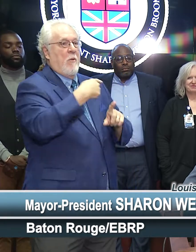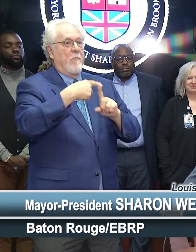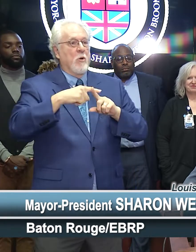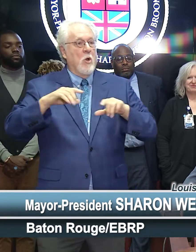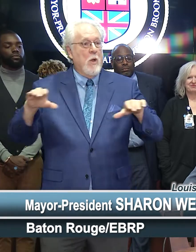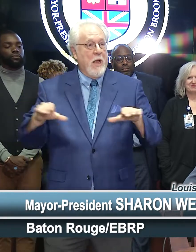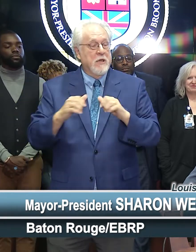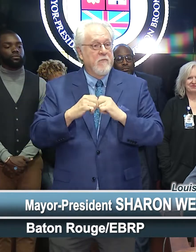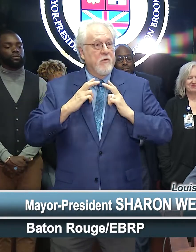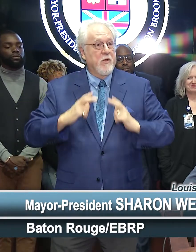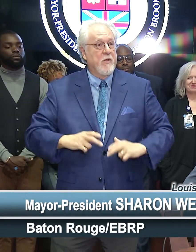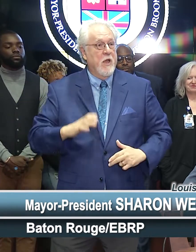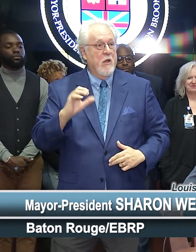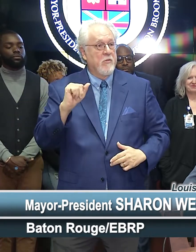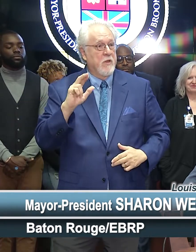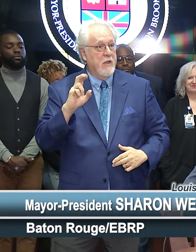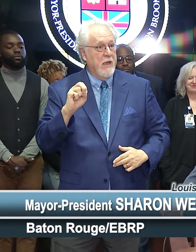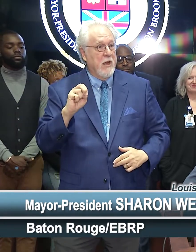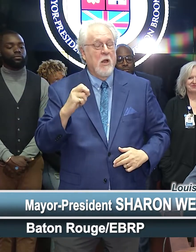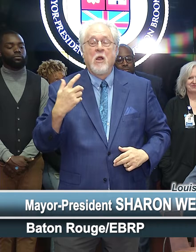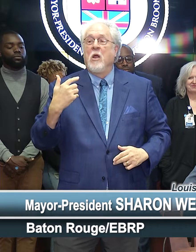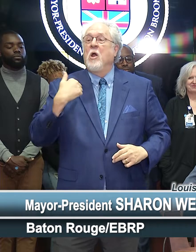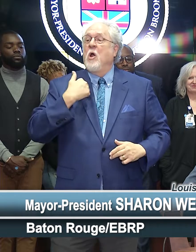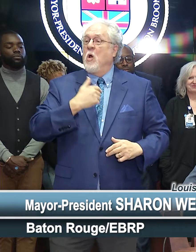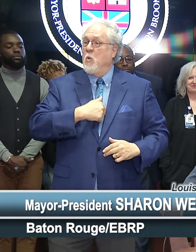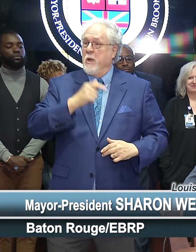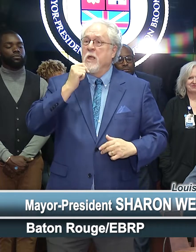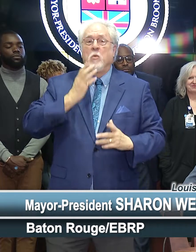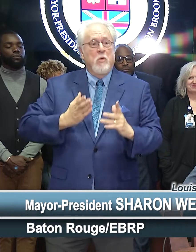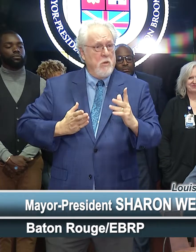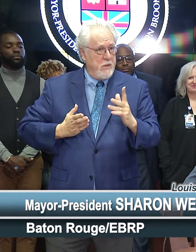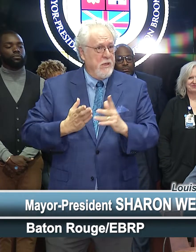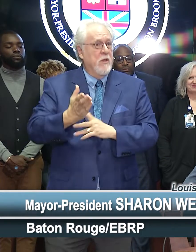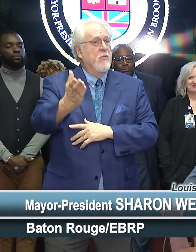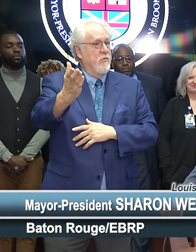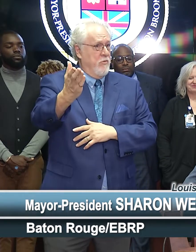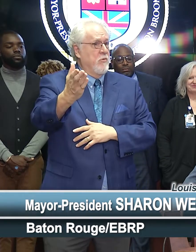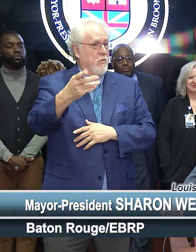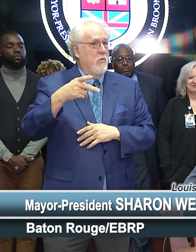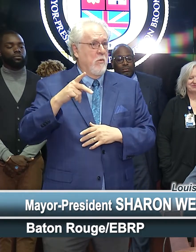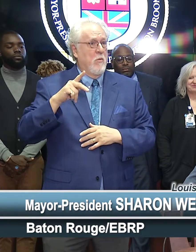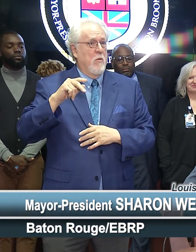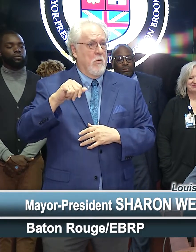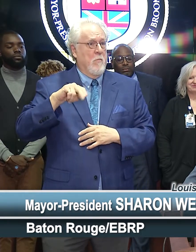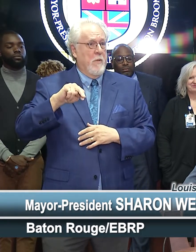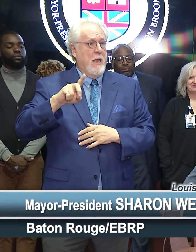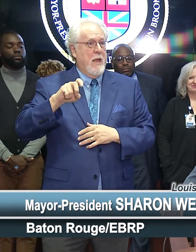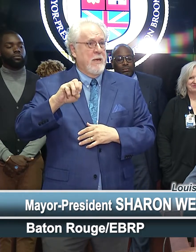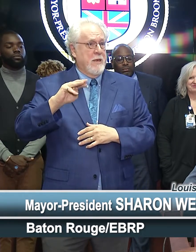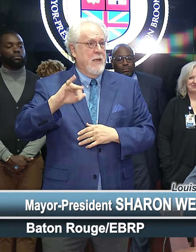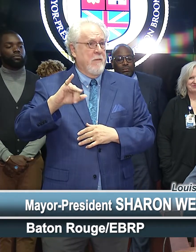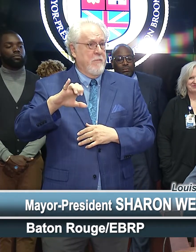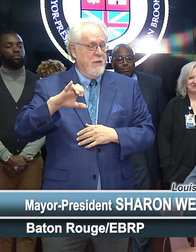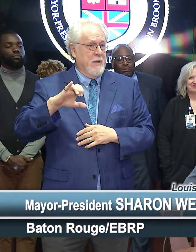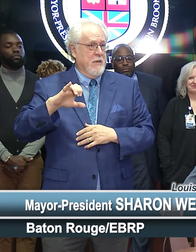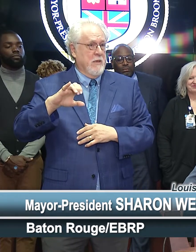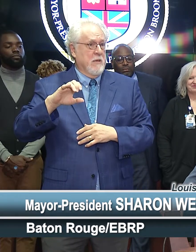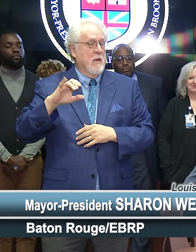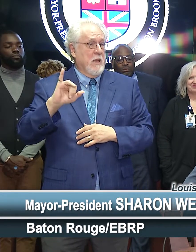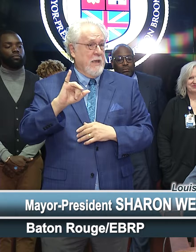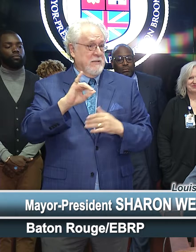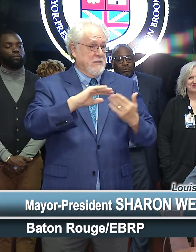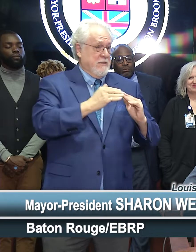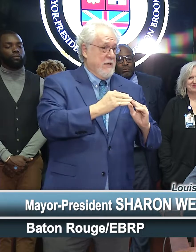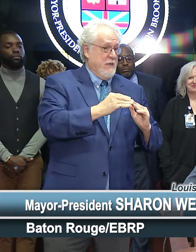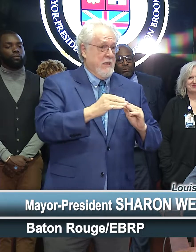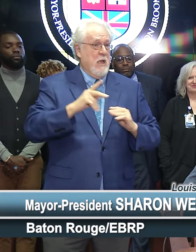our healthcare providers, that we will get through this pandemic as a city and as a